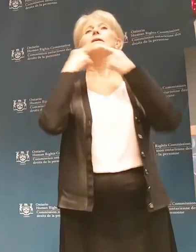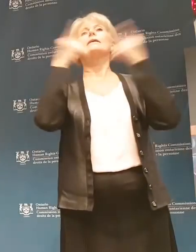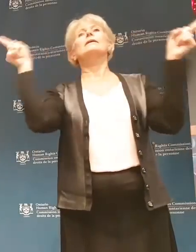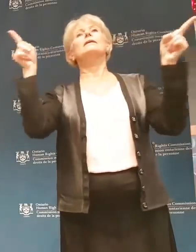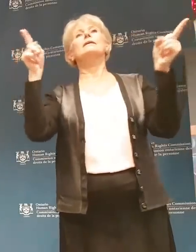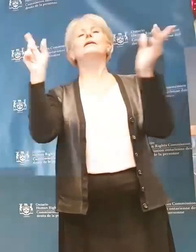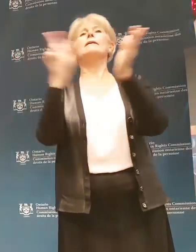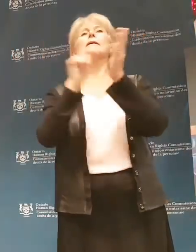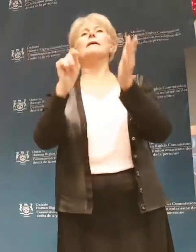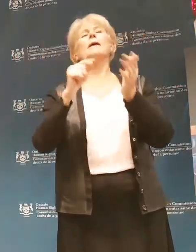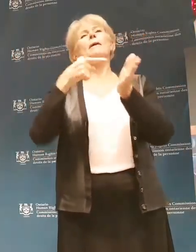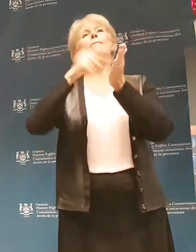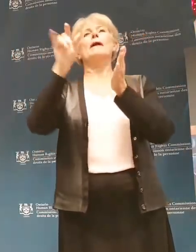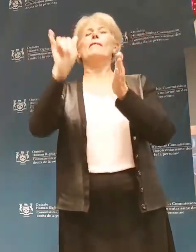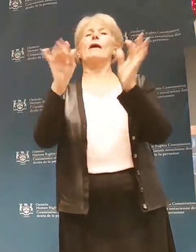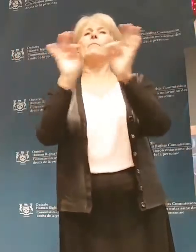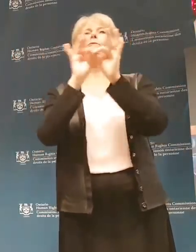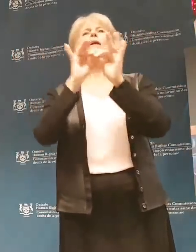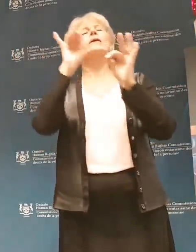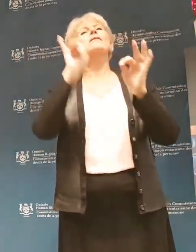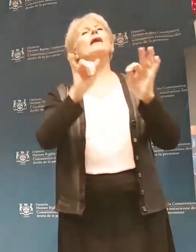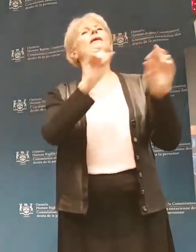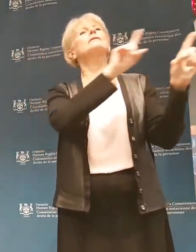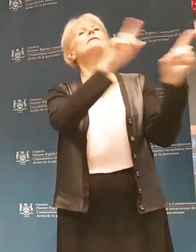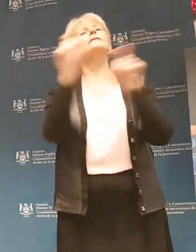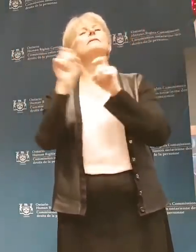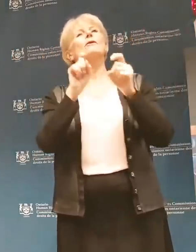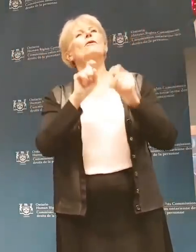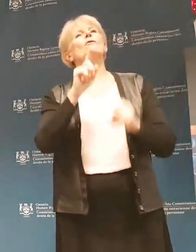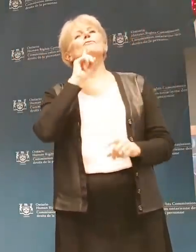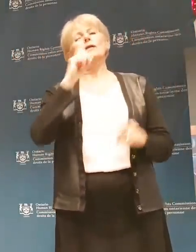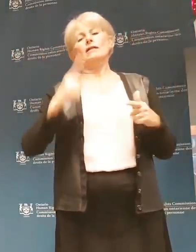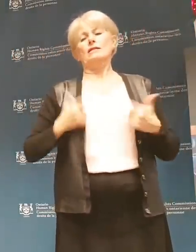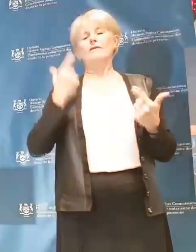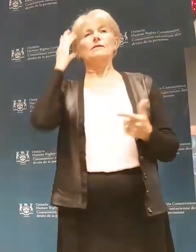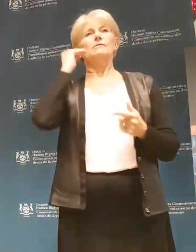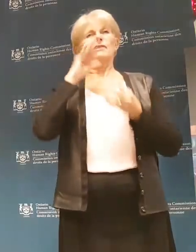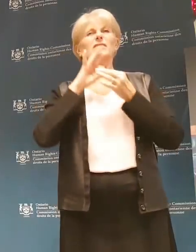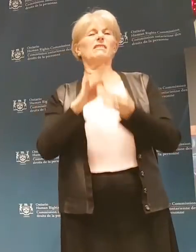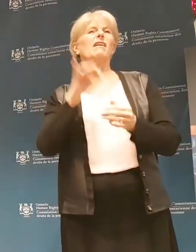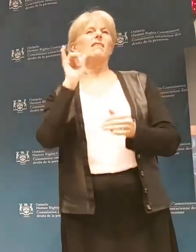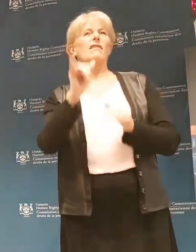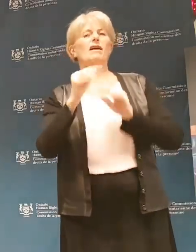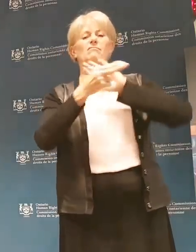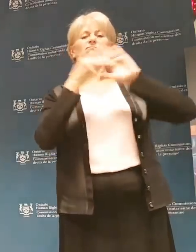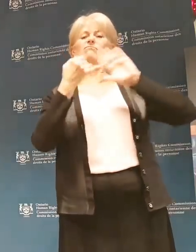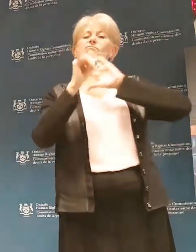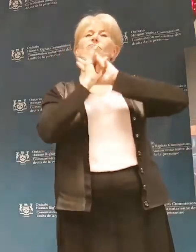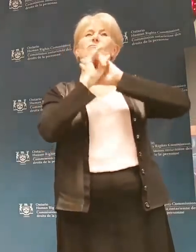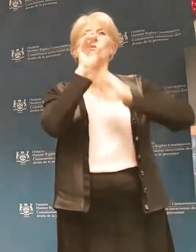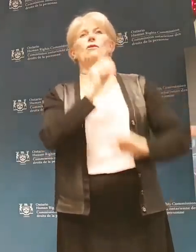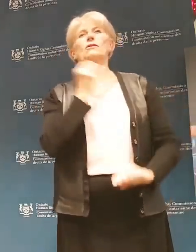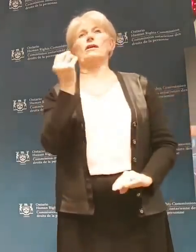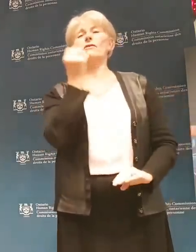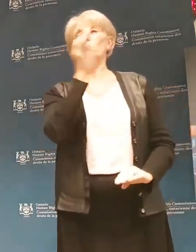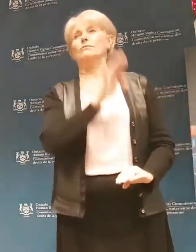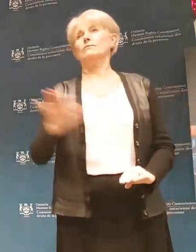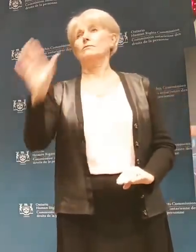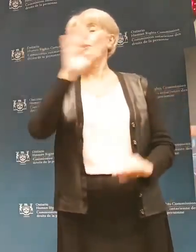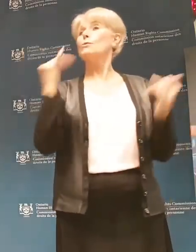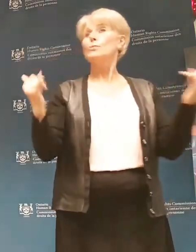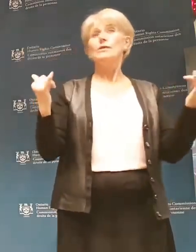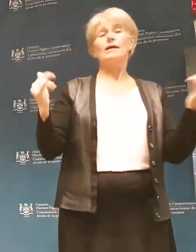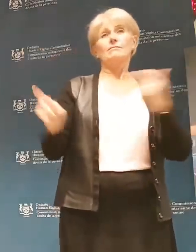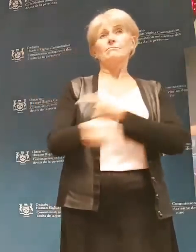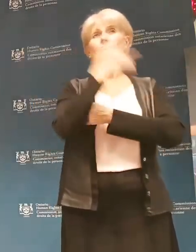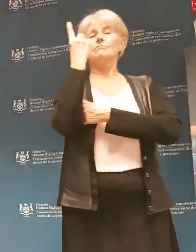Price, our inquiry into the lived experience of racial profiling in Ontario. And today, we launch